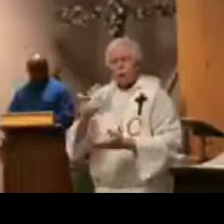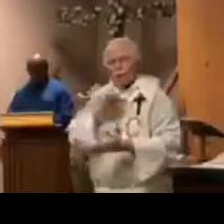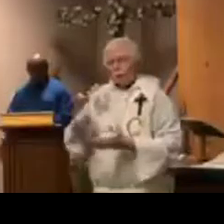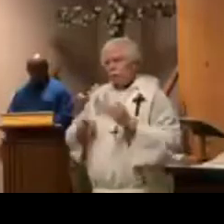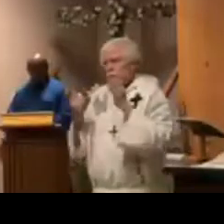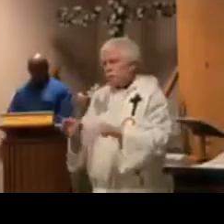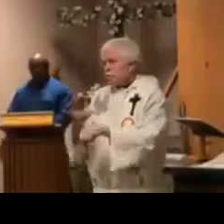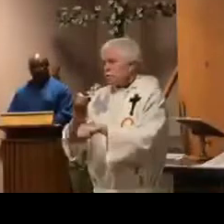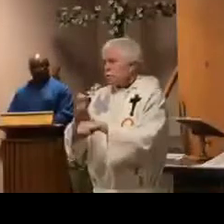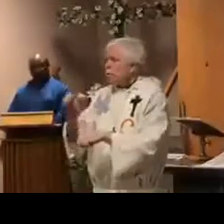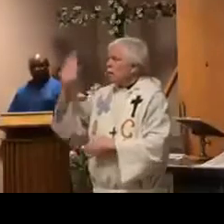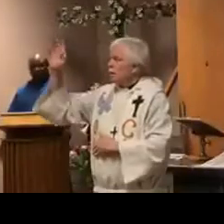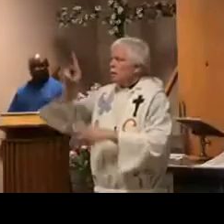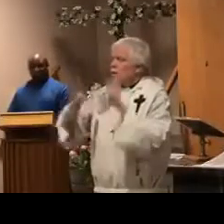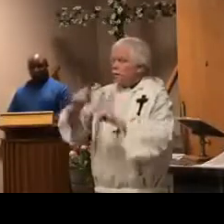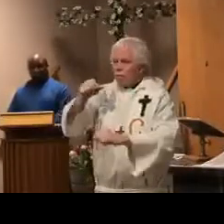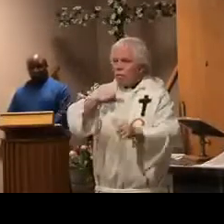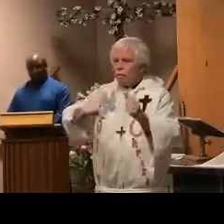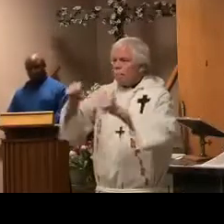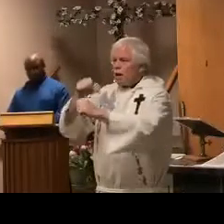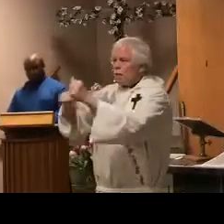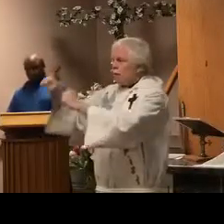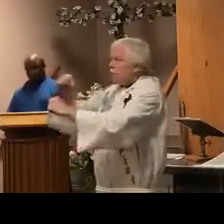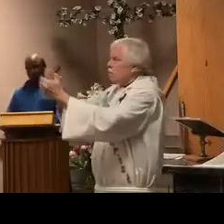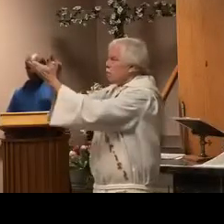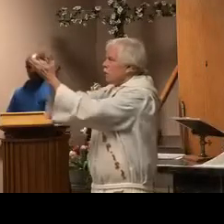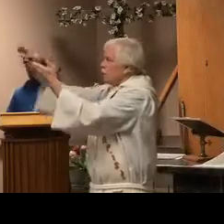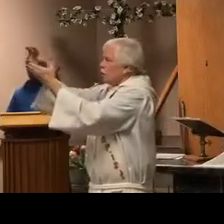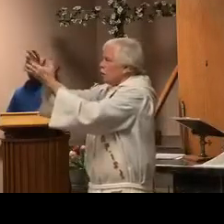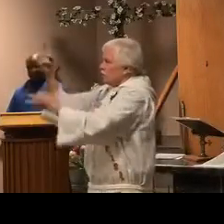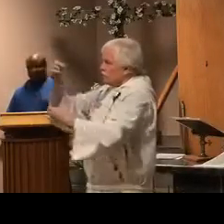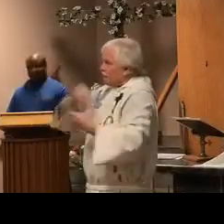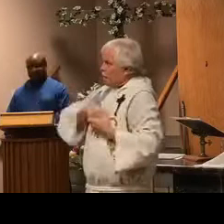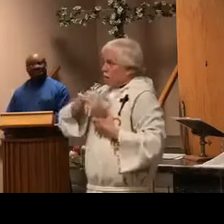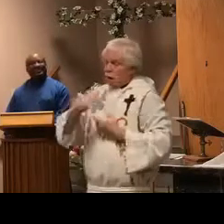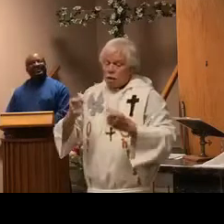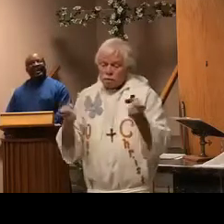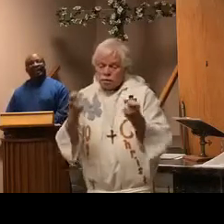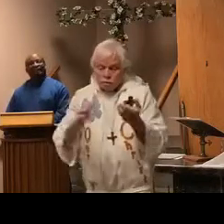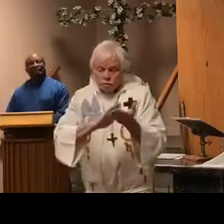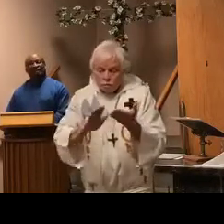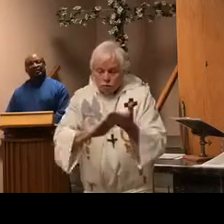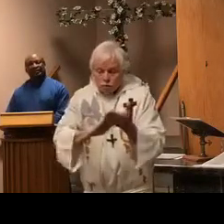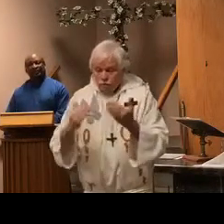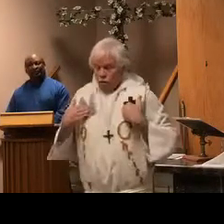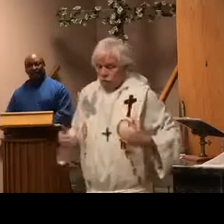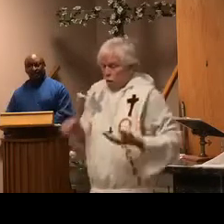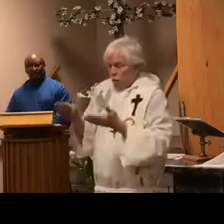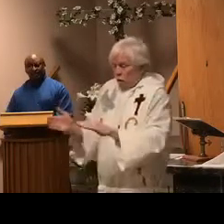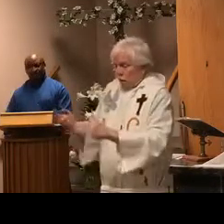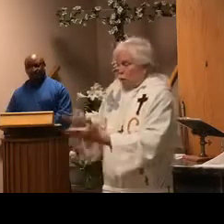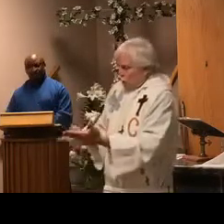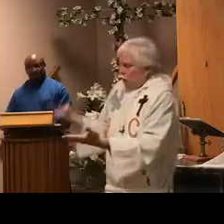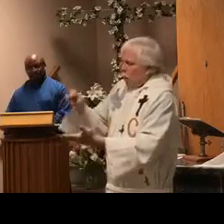His people, the forgiveness of sins, the resurrection of the body, and for me,